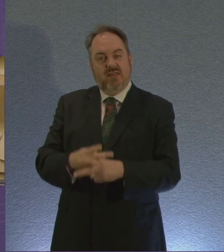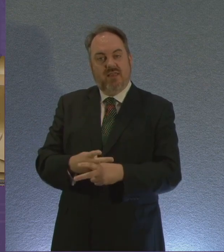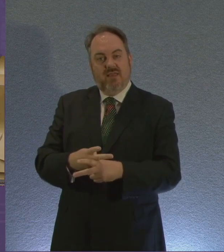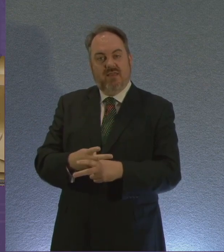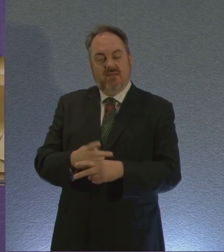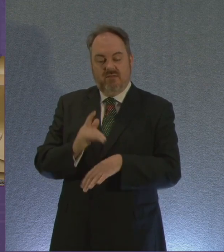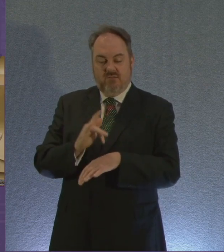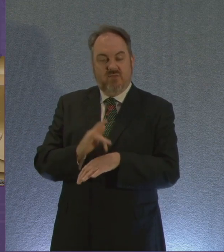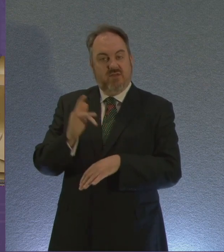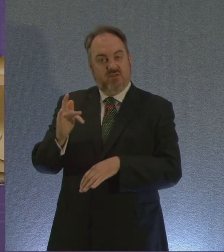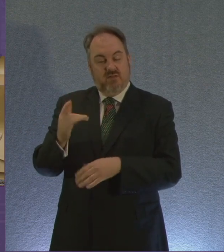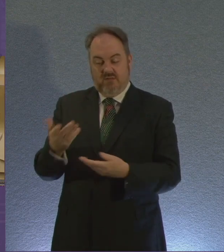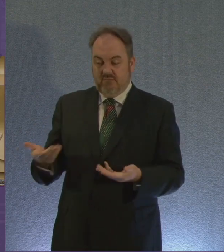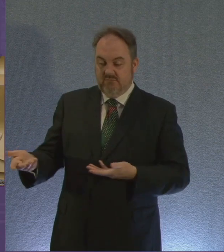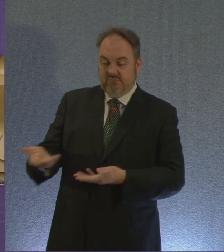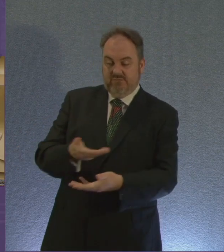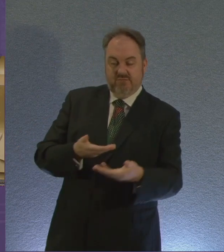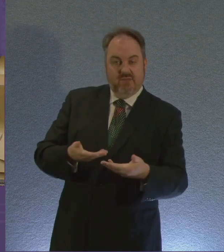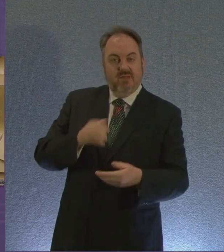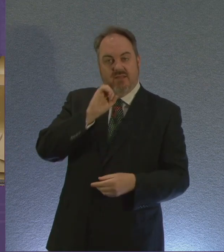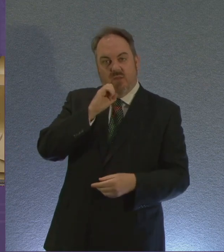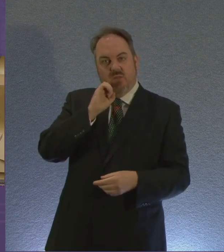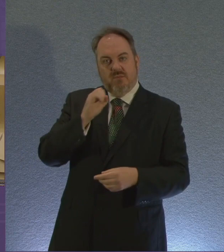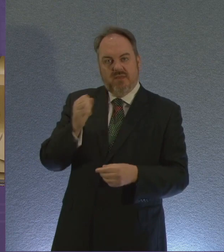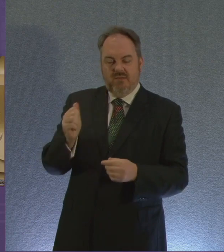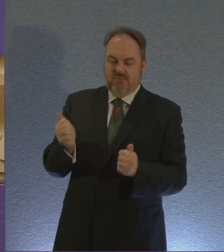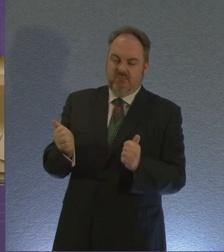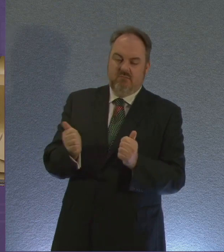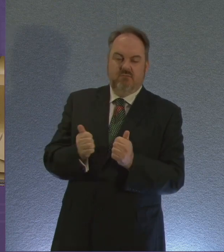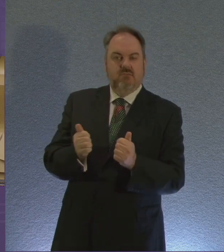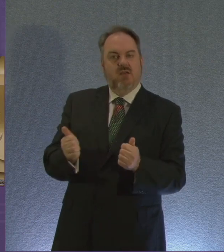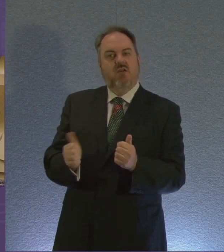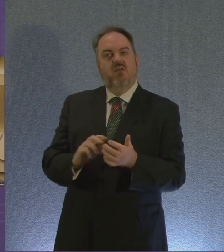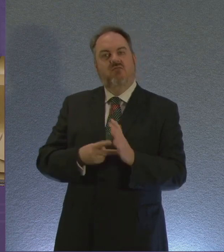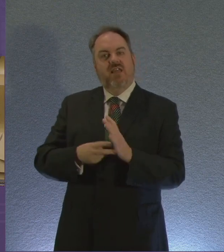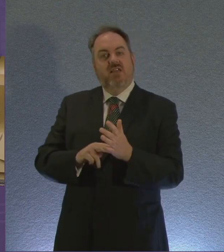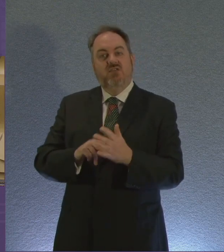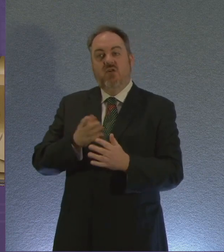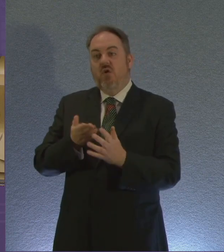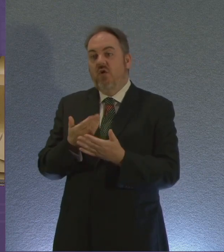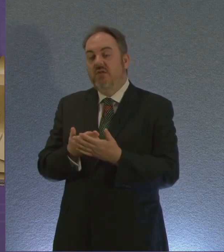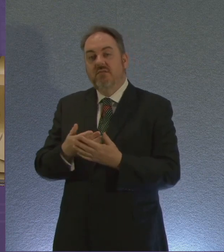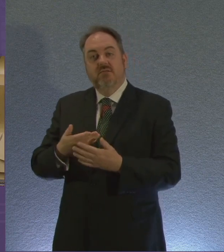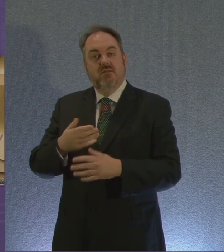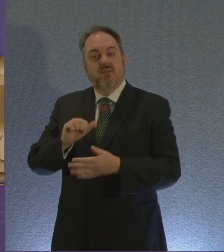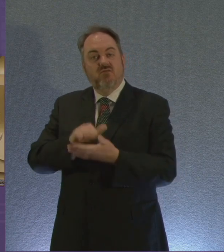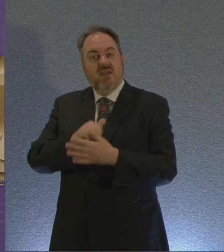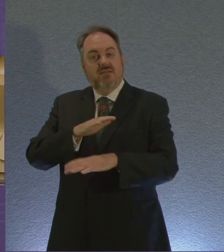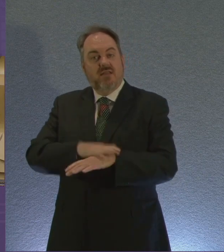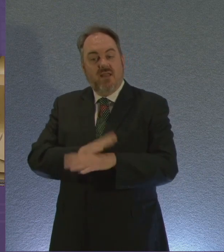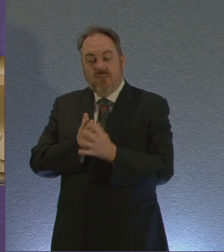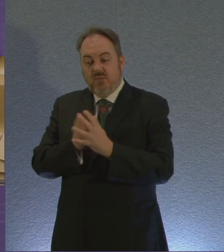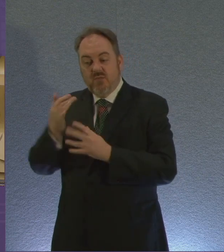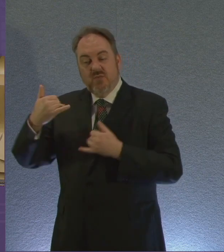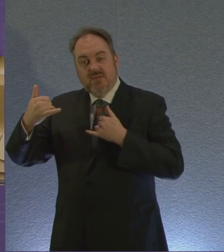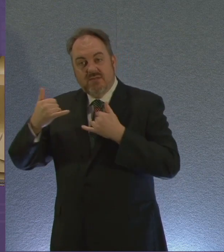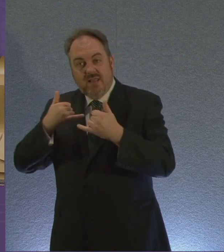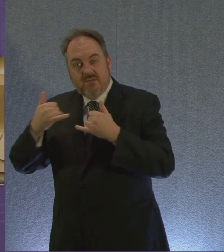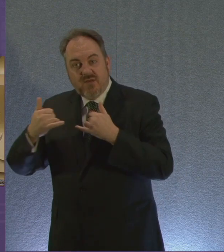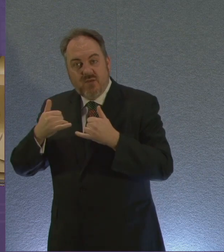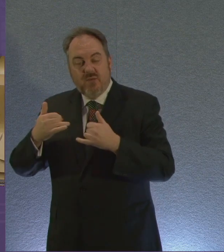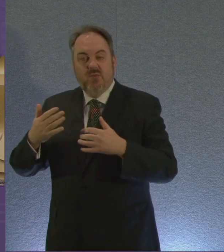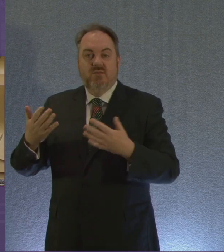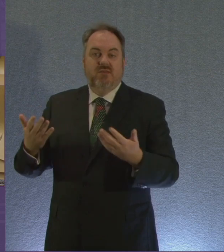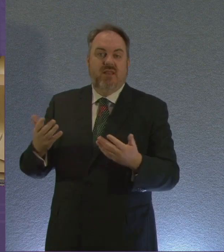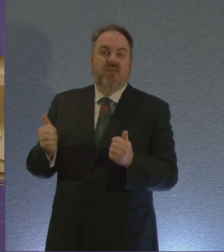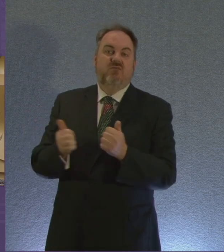client consultation happens, it would be arranged to suit the client, including by phone. The words I'm using here are important: client